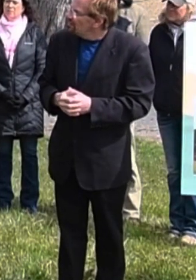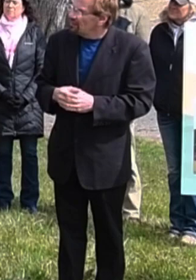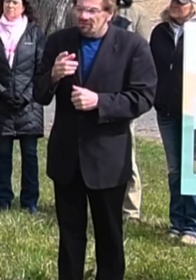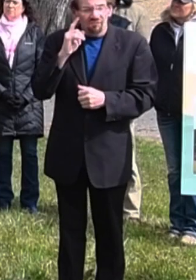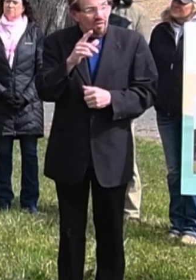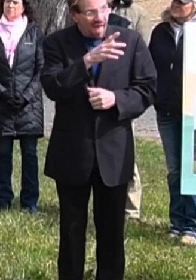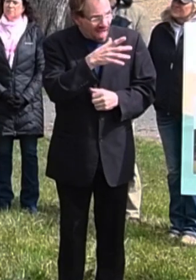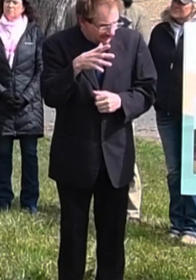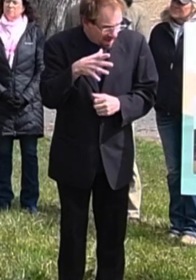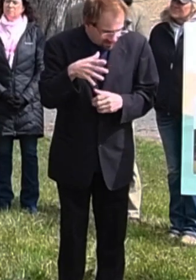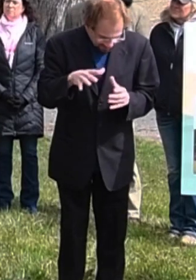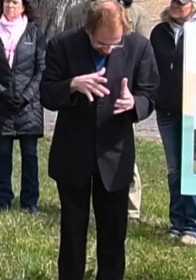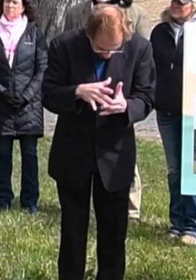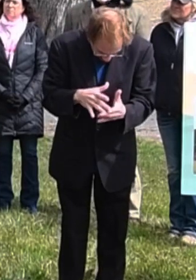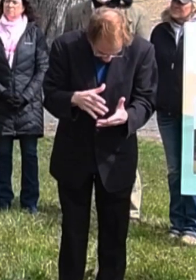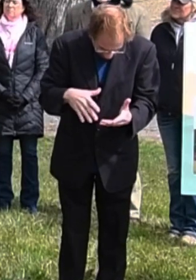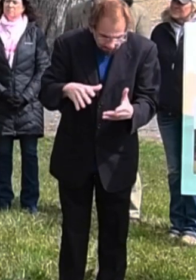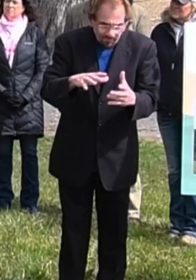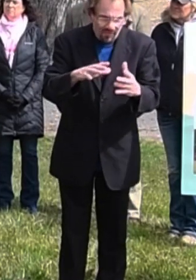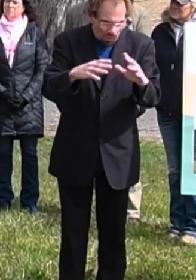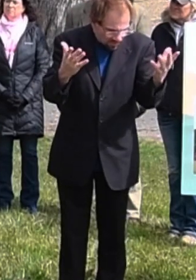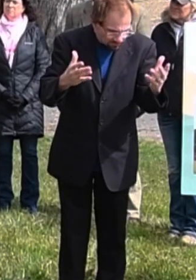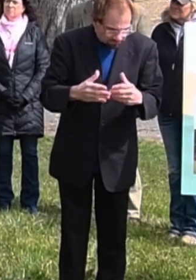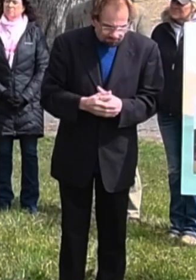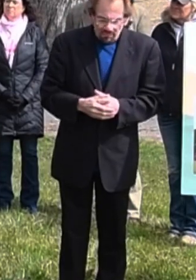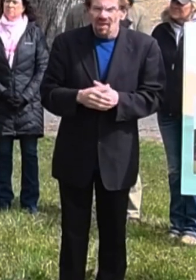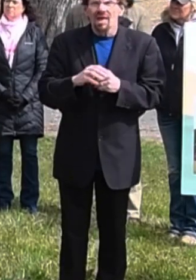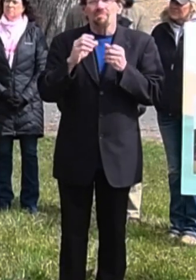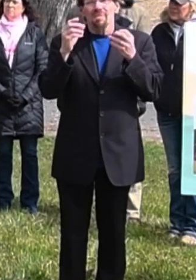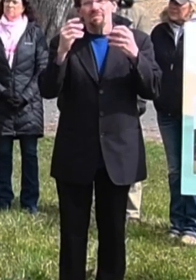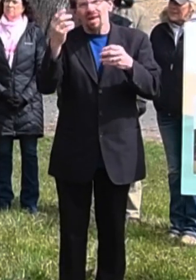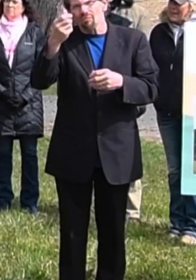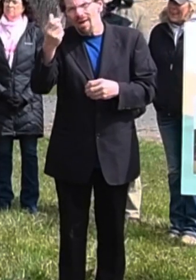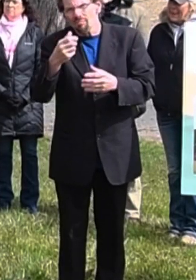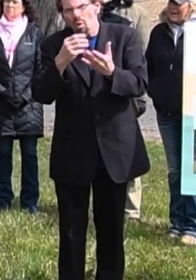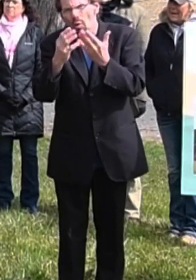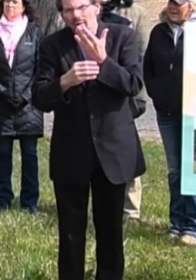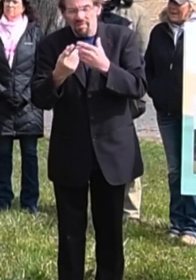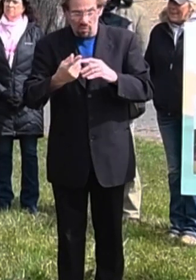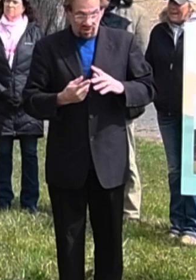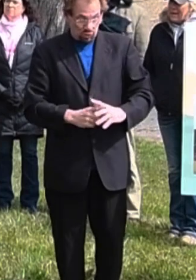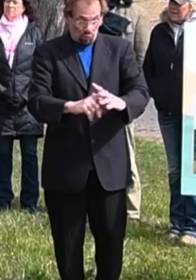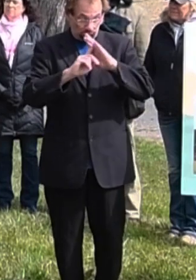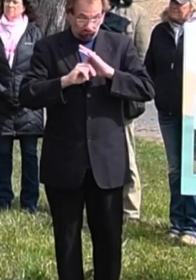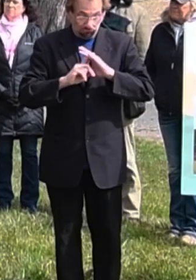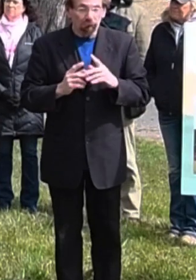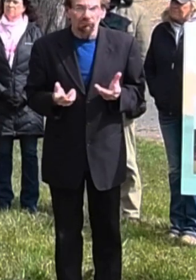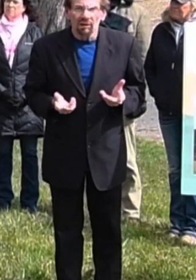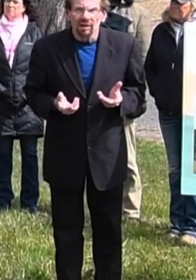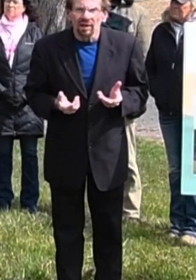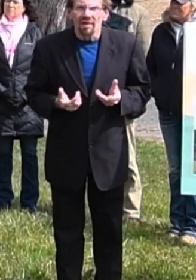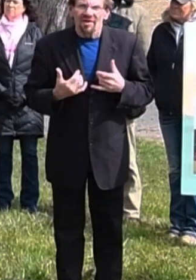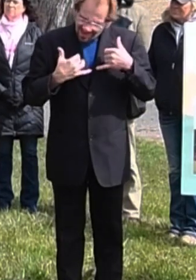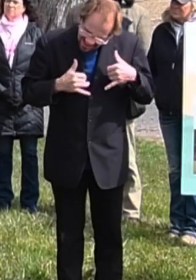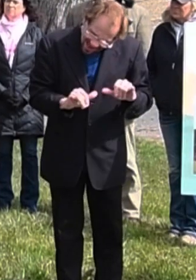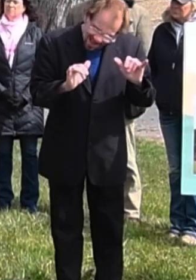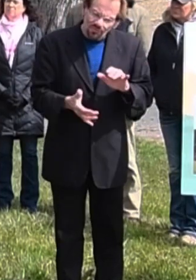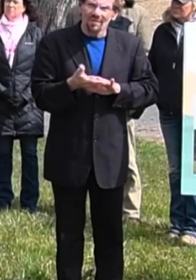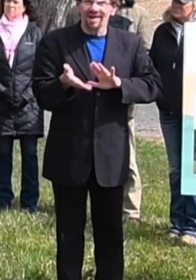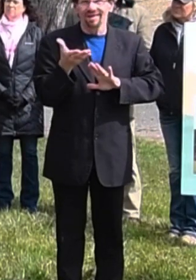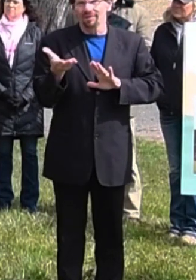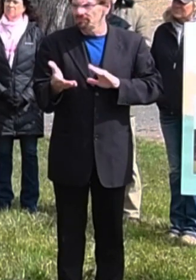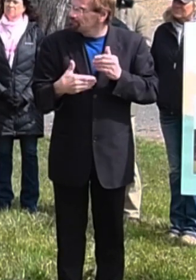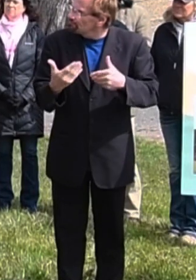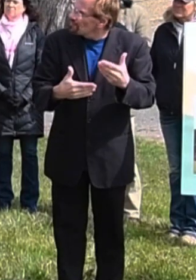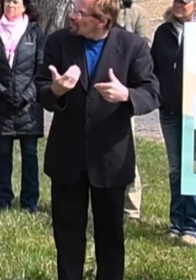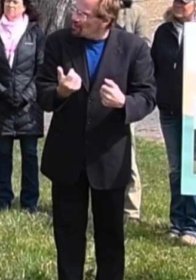Ag Center. All these grant programs that we've piloted are still in existence.